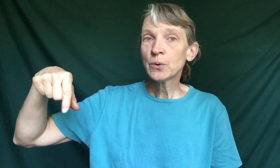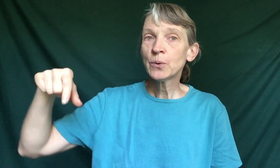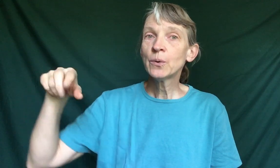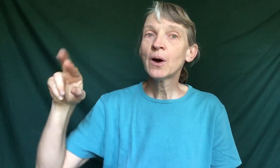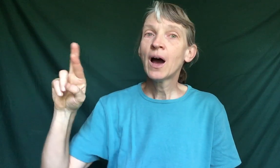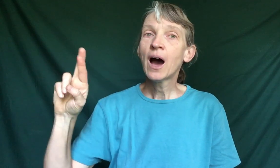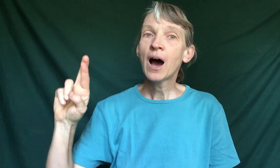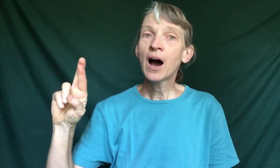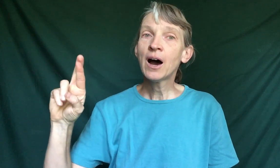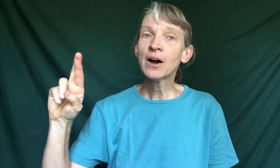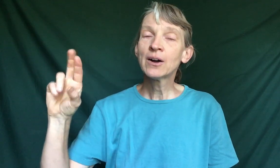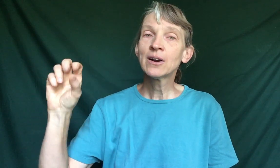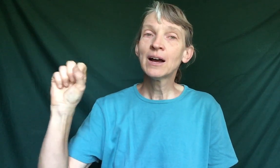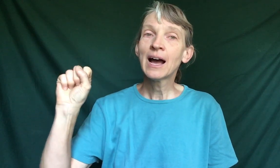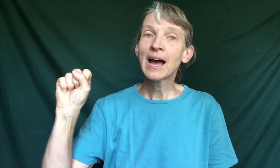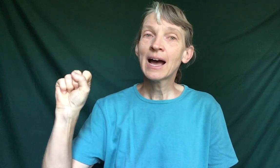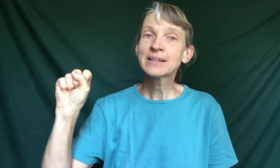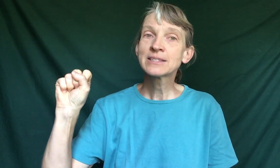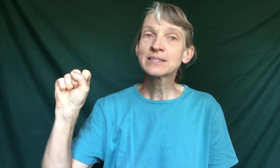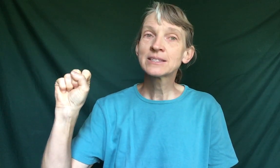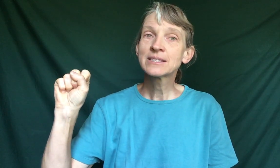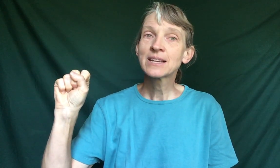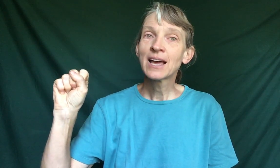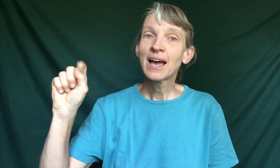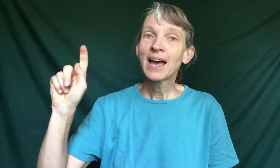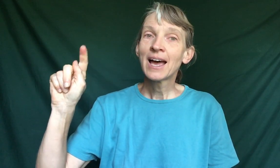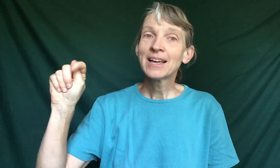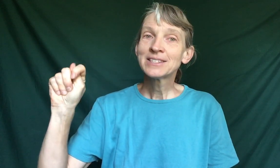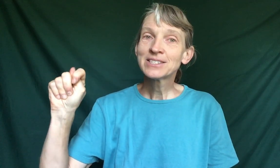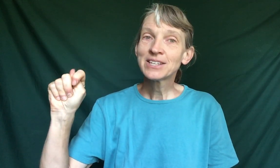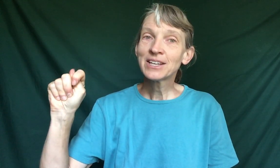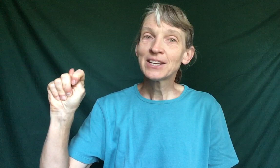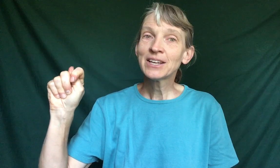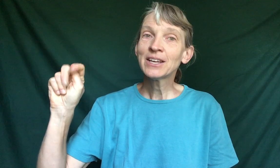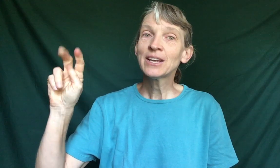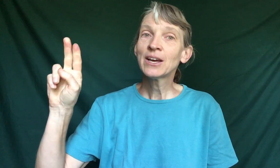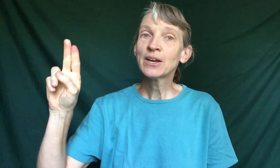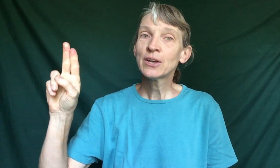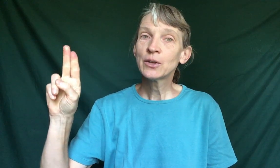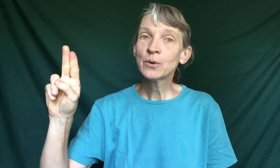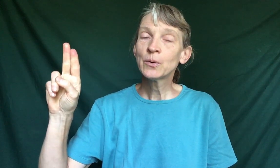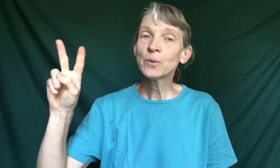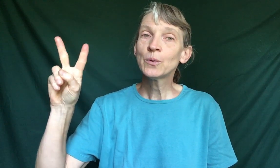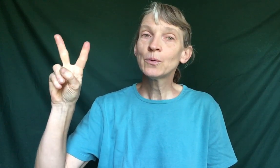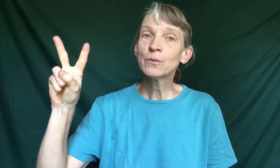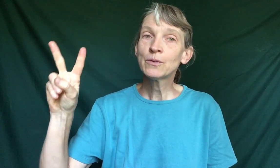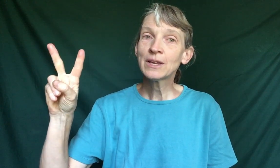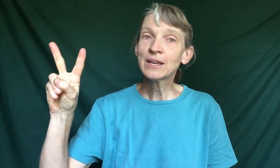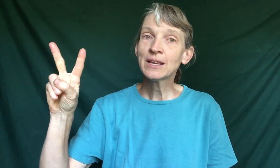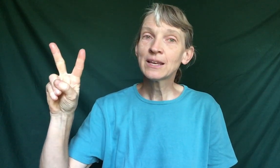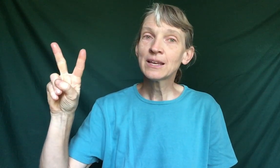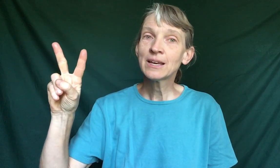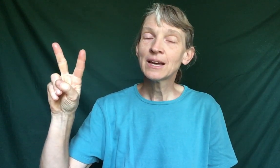Q, R, S, T, U, V,